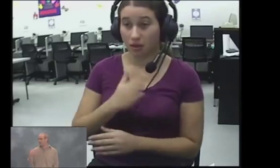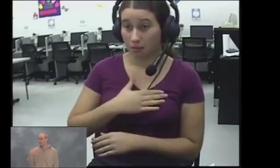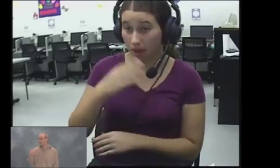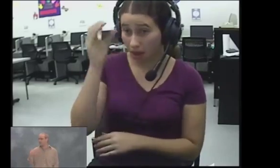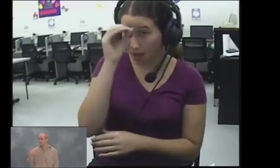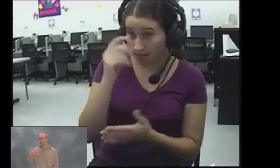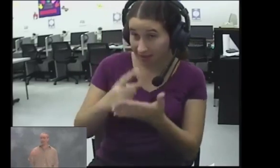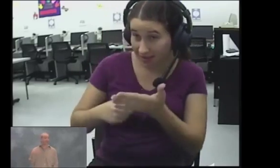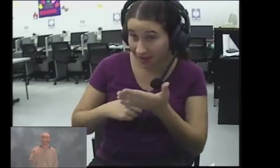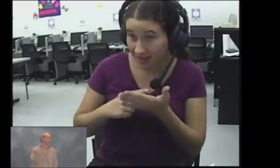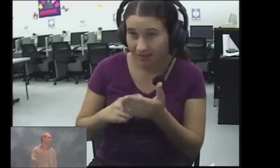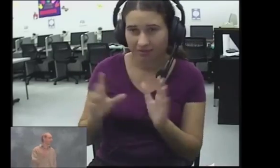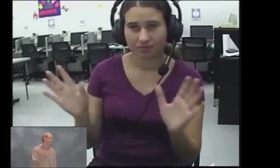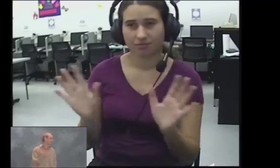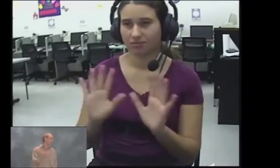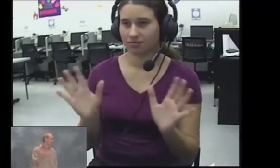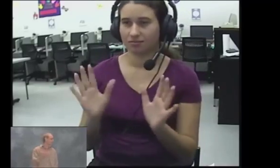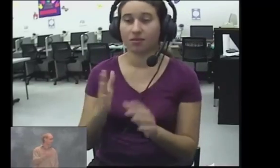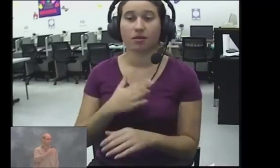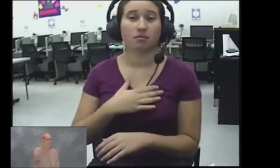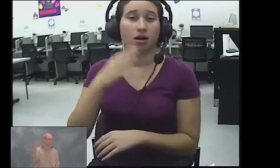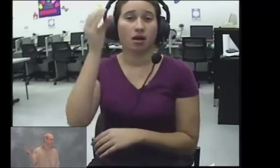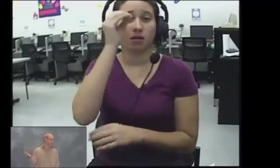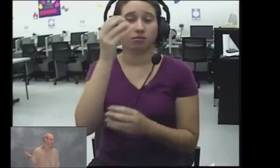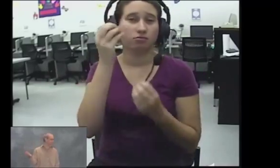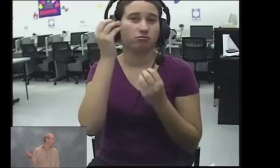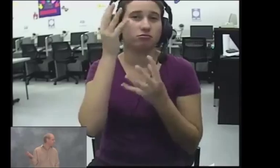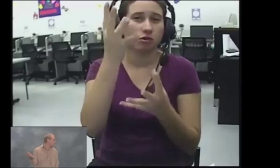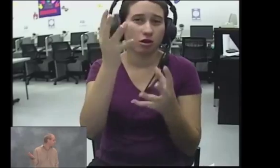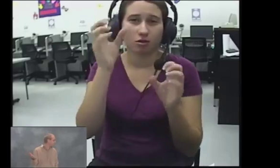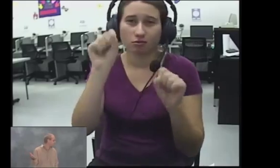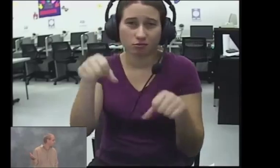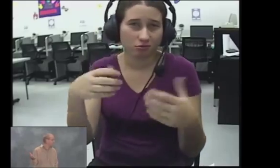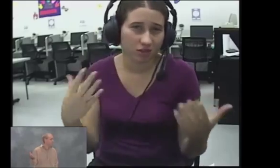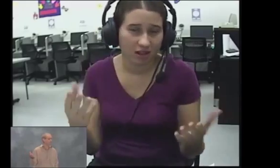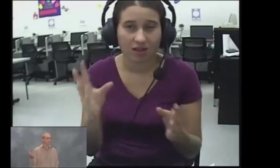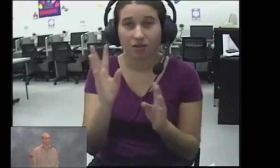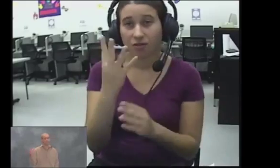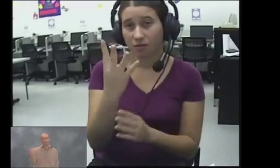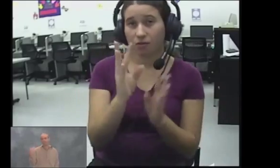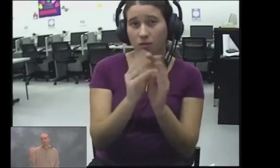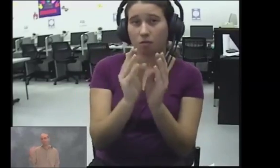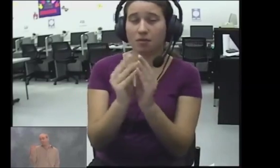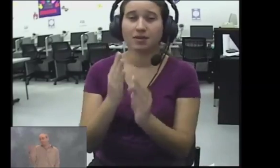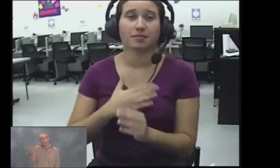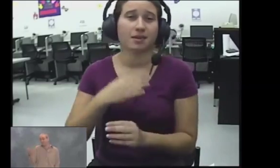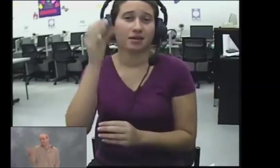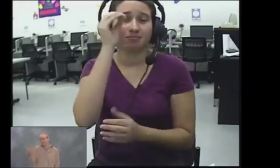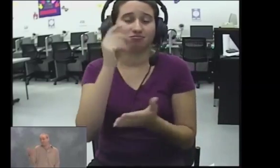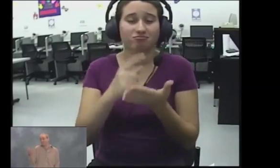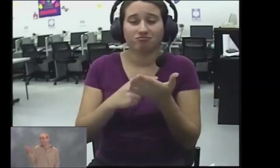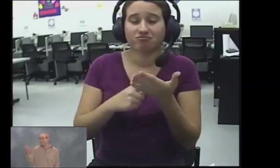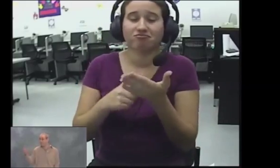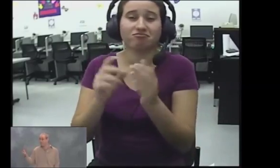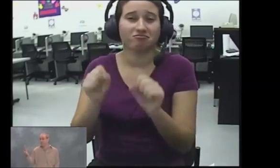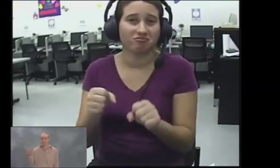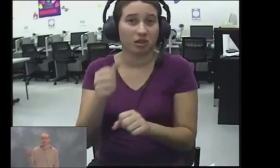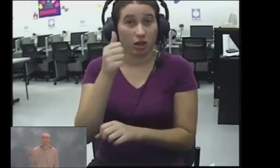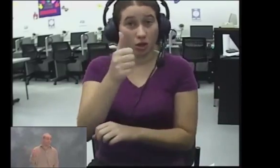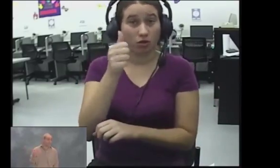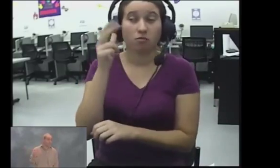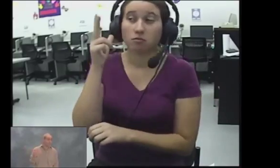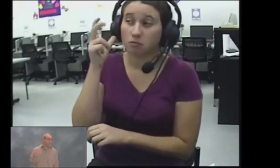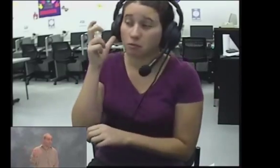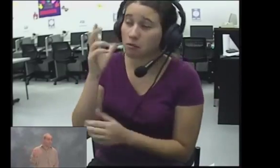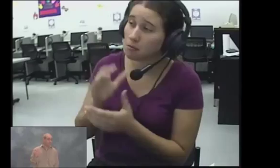my opinions. I'll offer you a few opinions over the course of these 4 sessions, and you can distinguish what